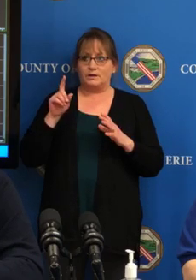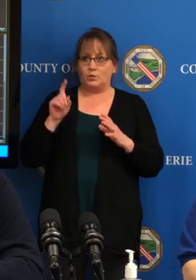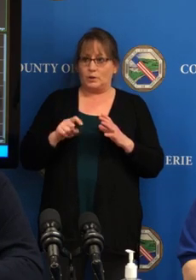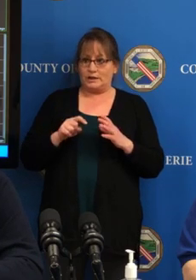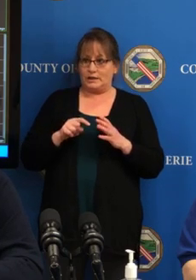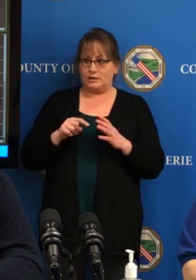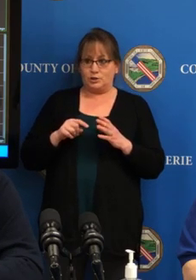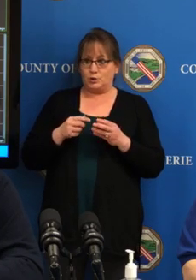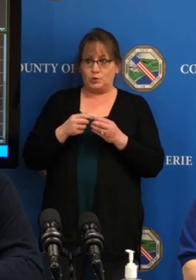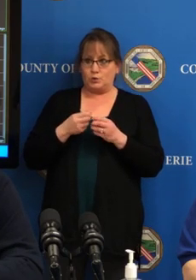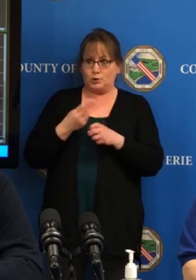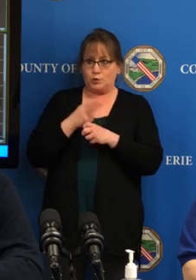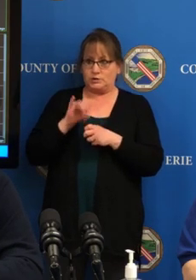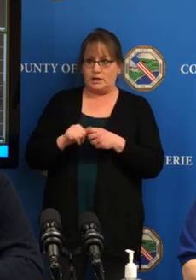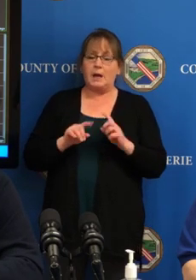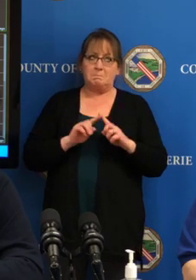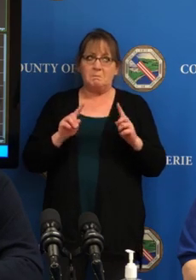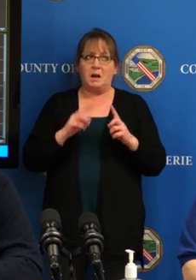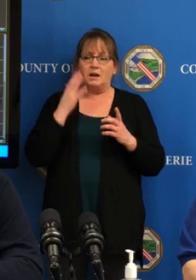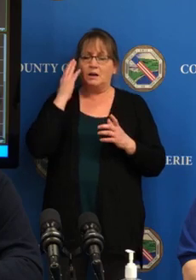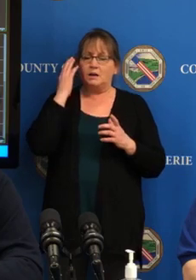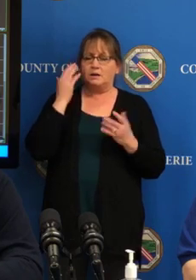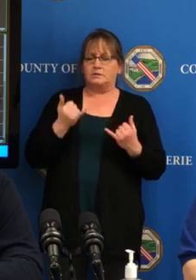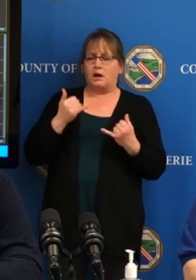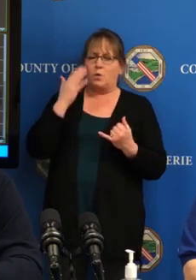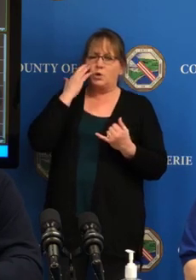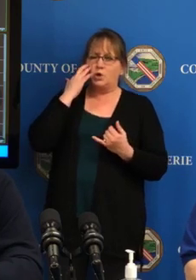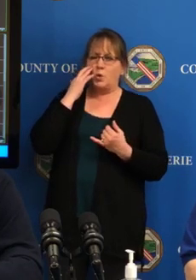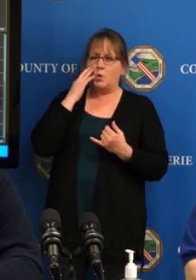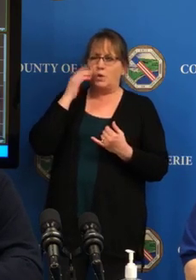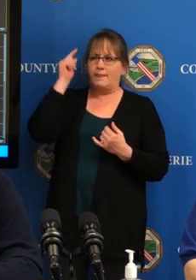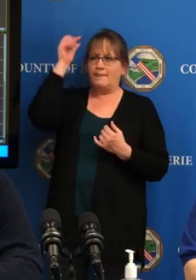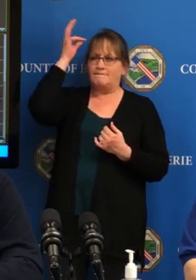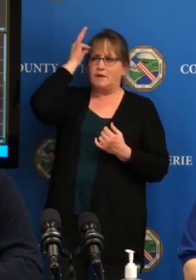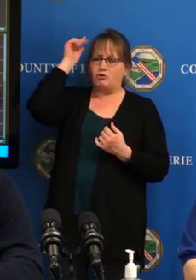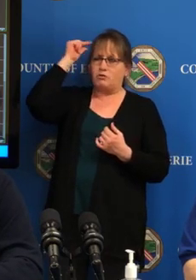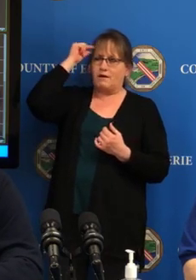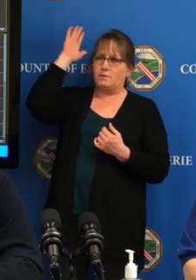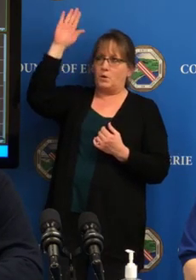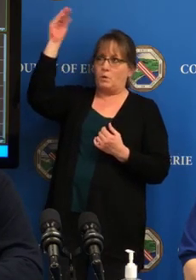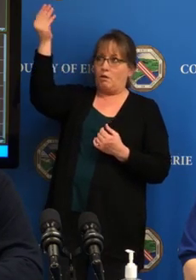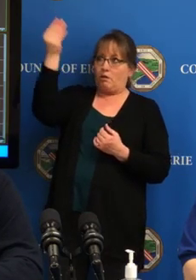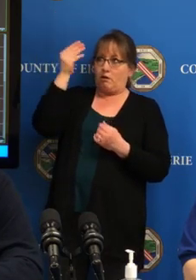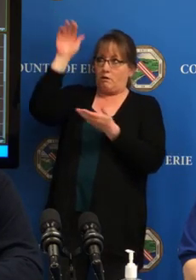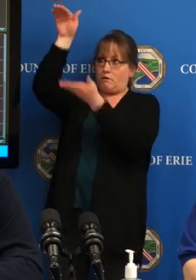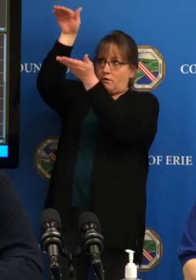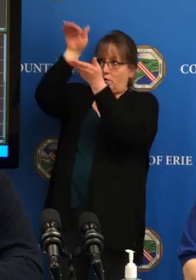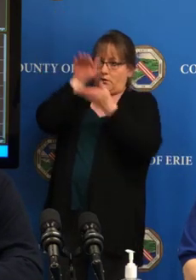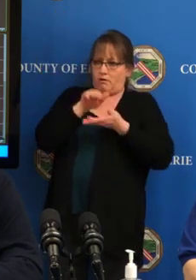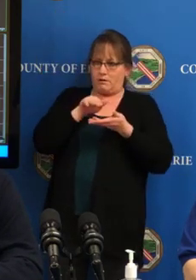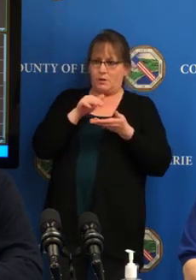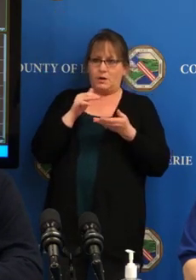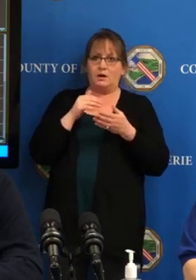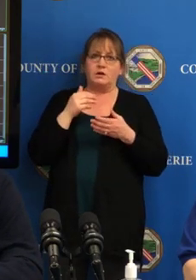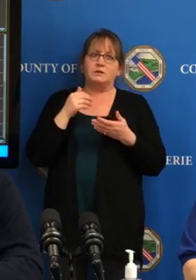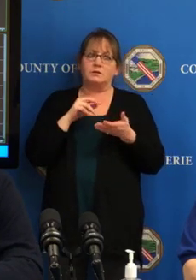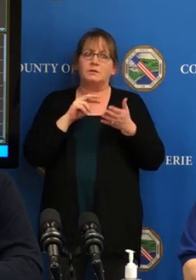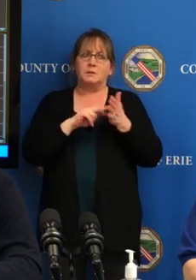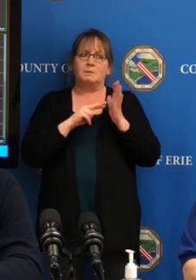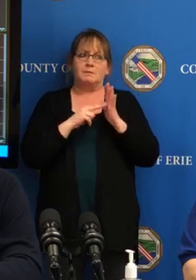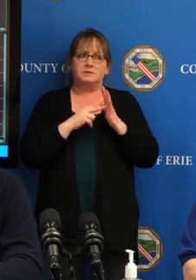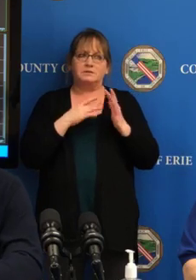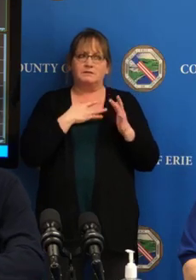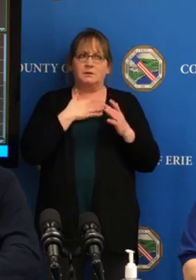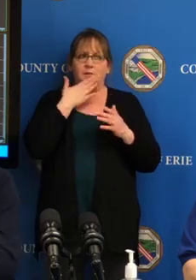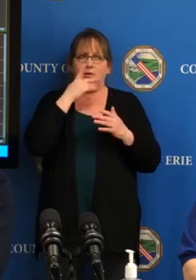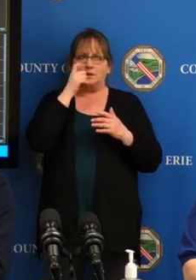now that we know we're gonna get some money back from the federal government, so it gives us peace of mind that we're not gonna lose our piggy bank in the long run because of this. Next